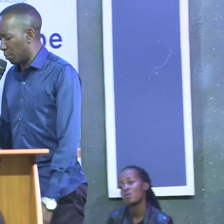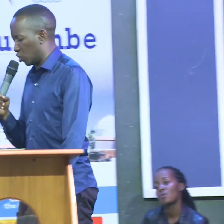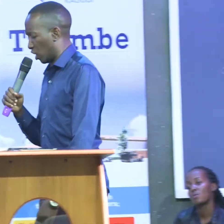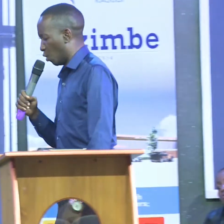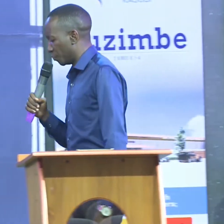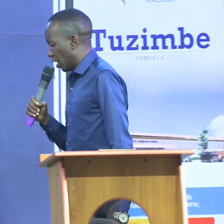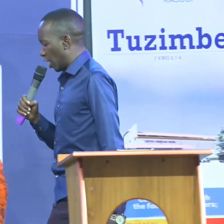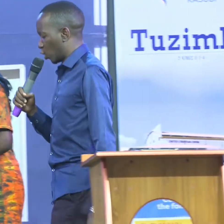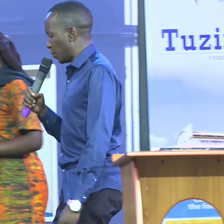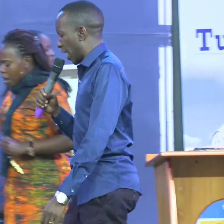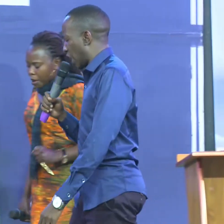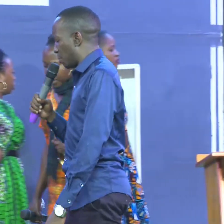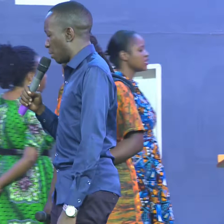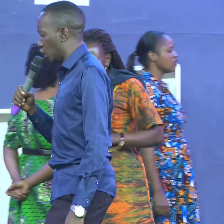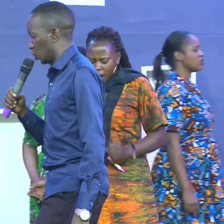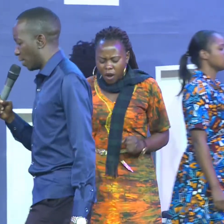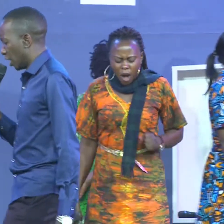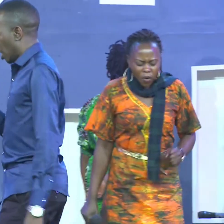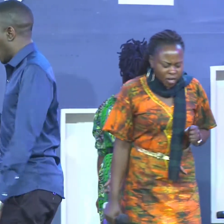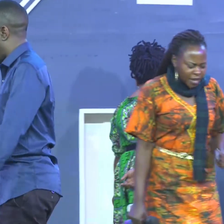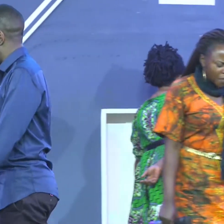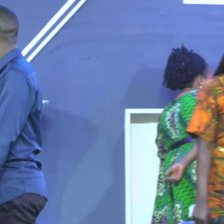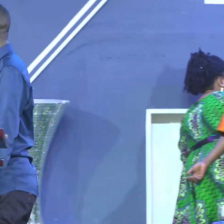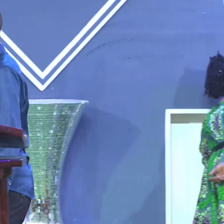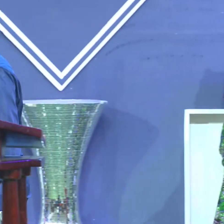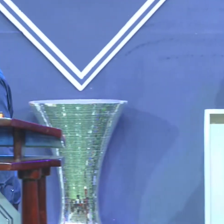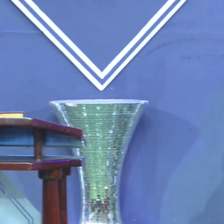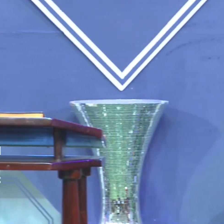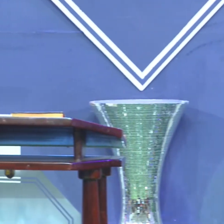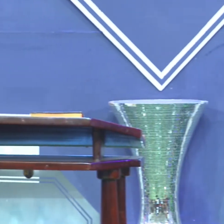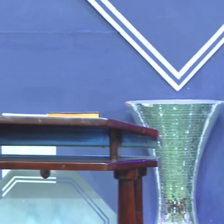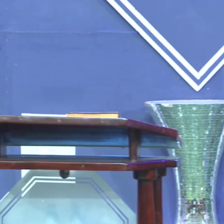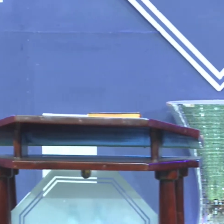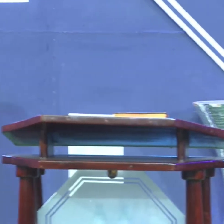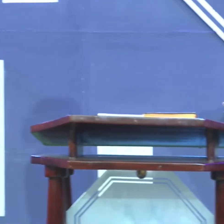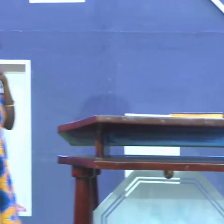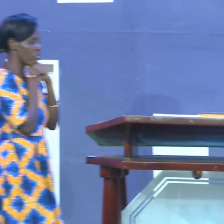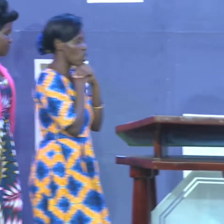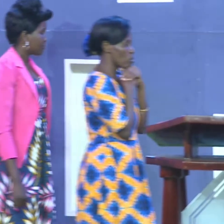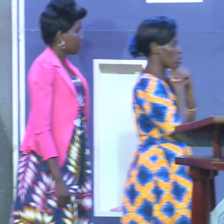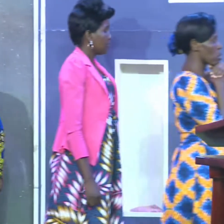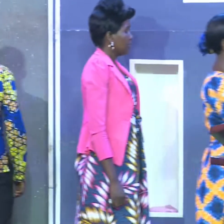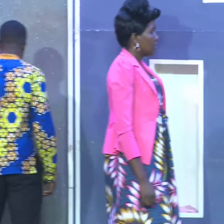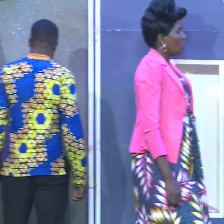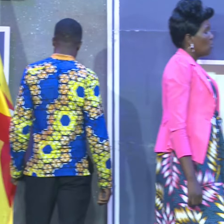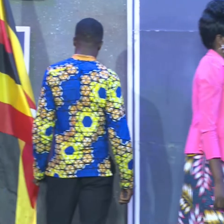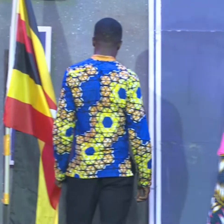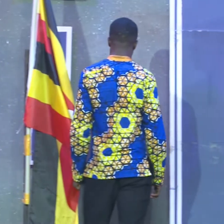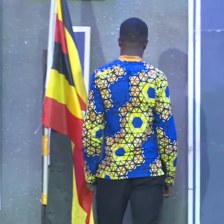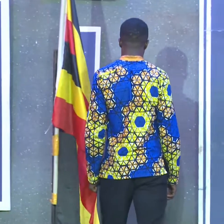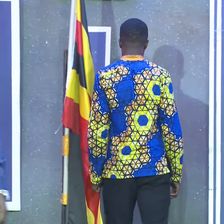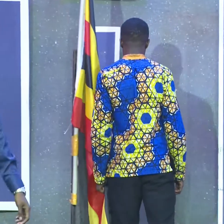Ekomera ly'ebizibu, ekomera ly'amabanja, ekomera ly'obutafumbirwa, ekomera ly'obutakola,